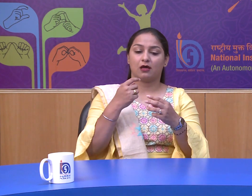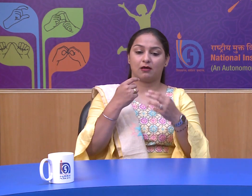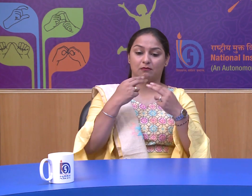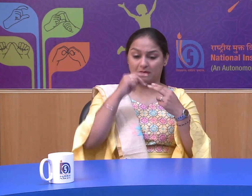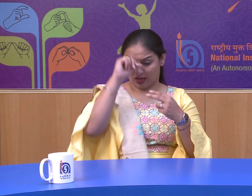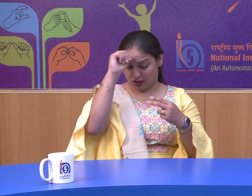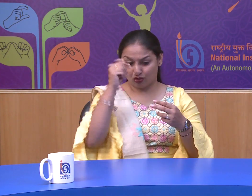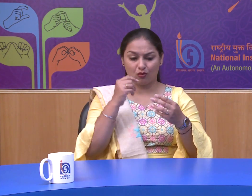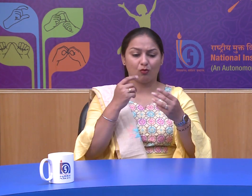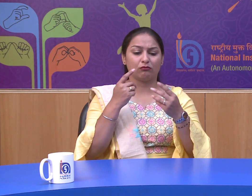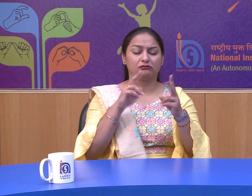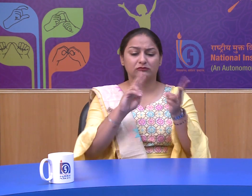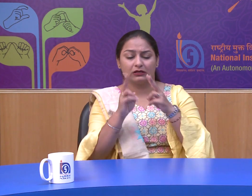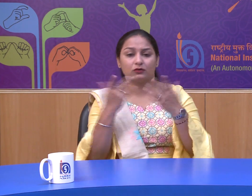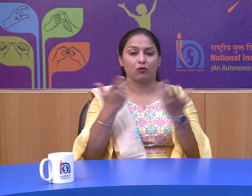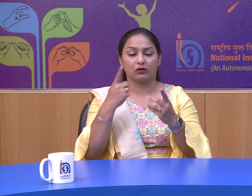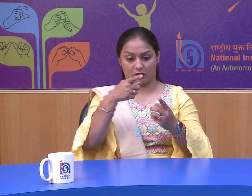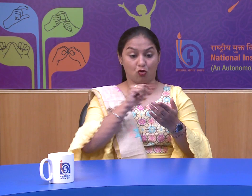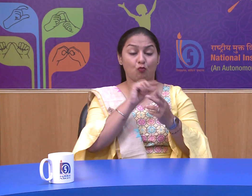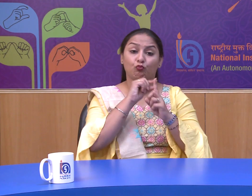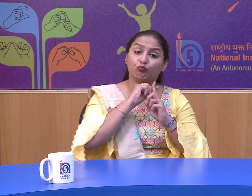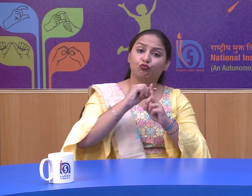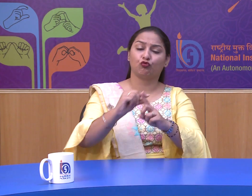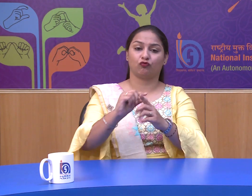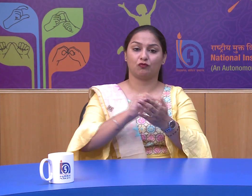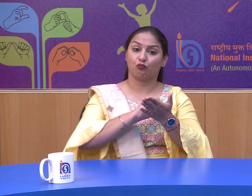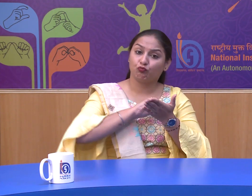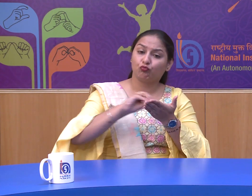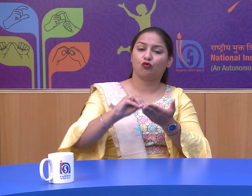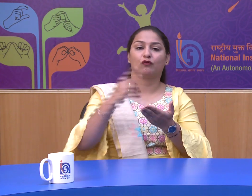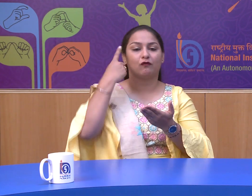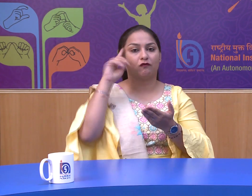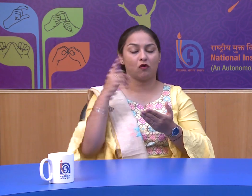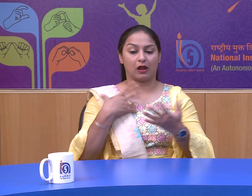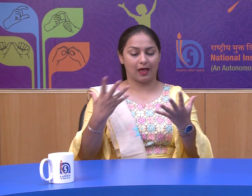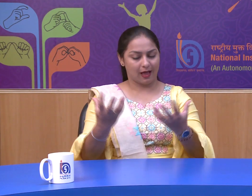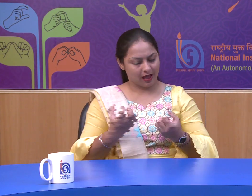and he proved himself as a tolerant king.